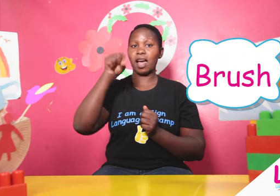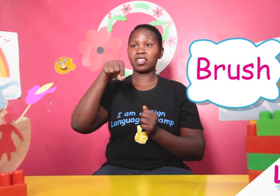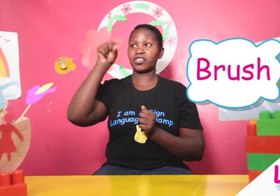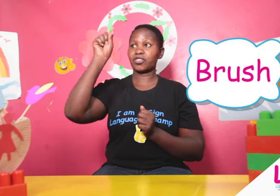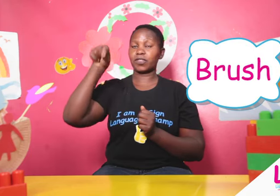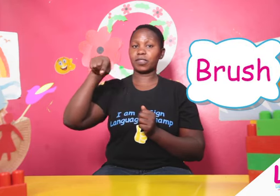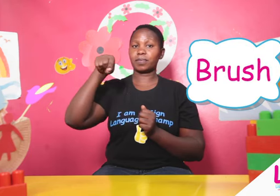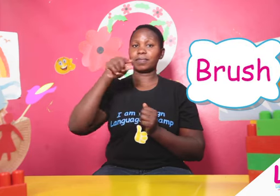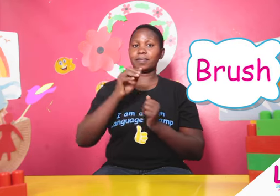Brush,